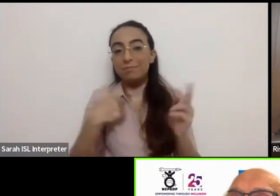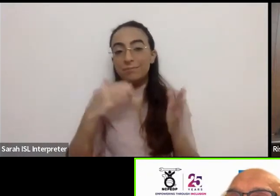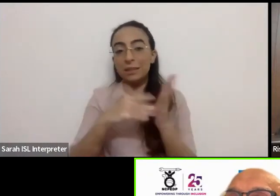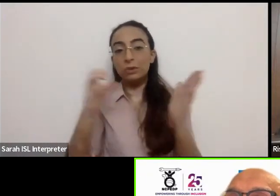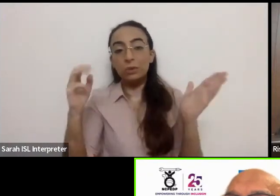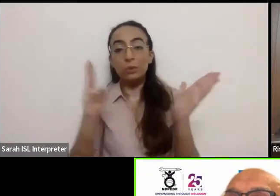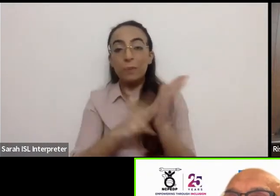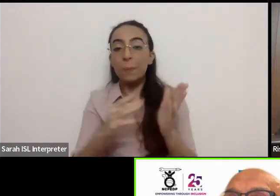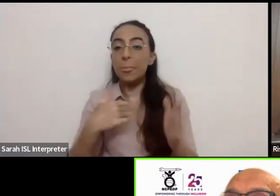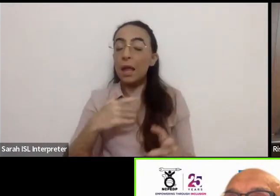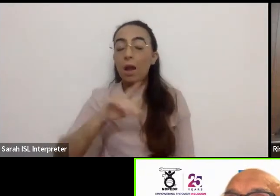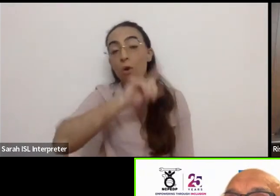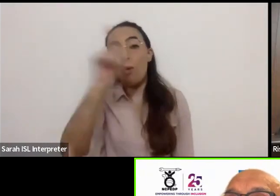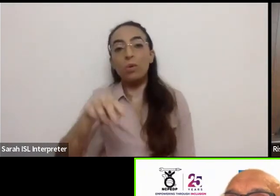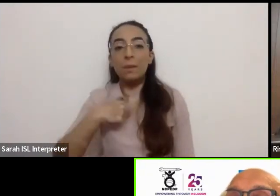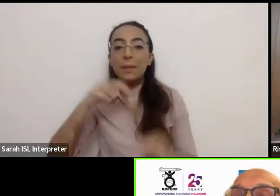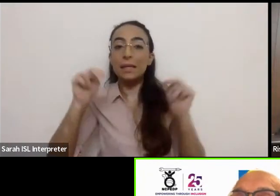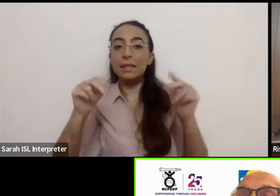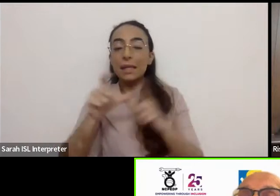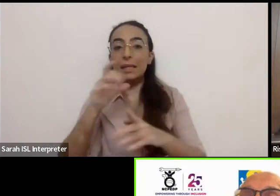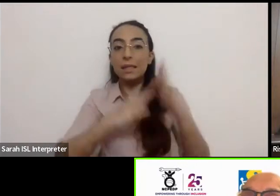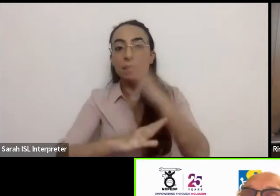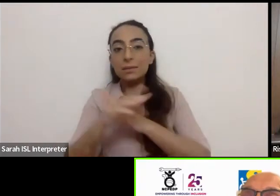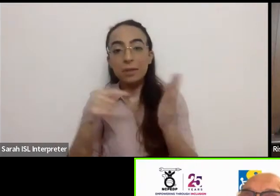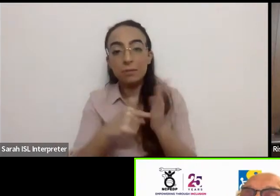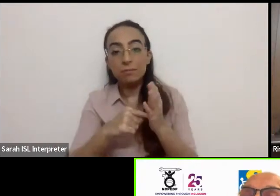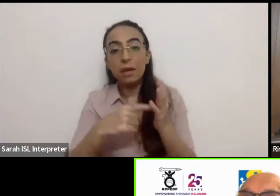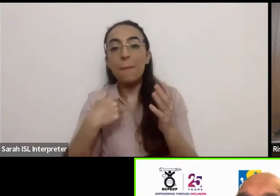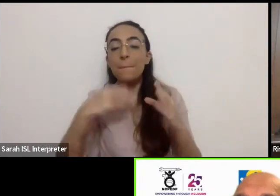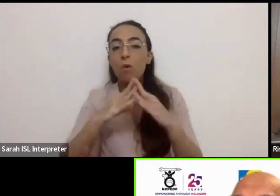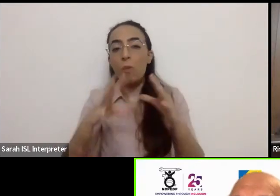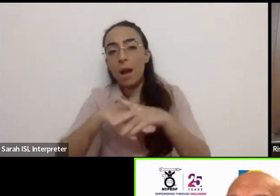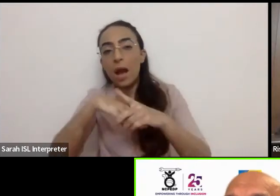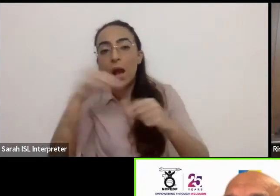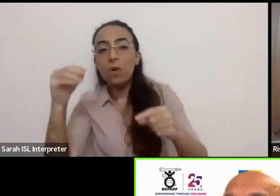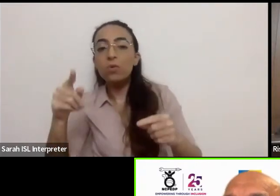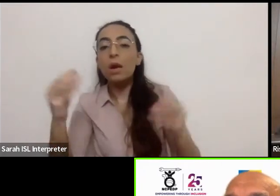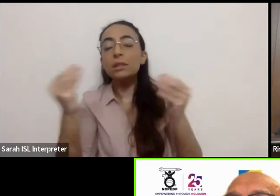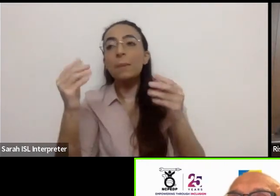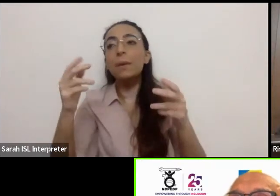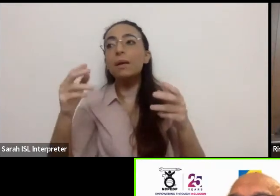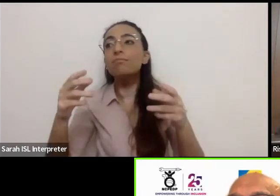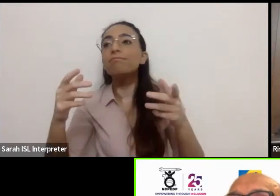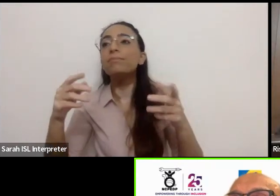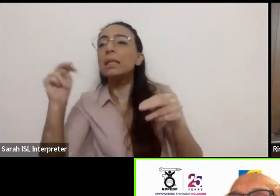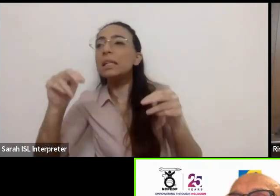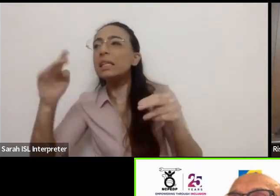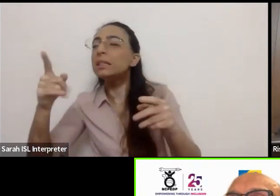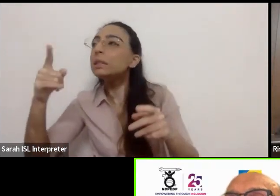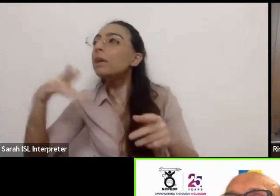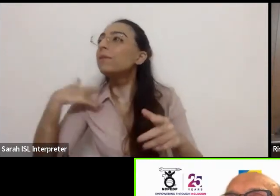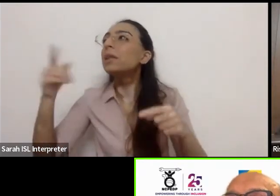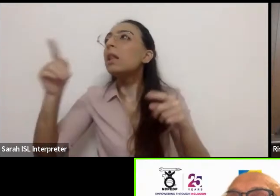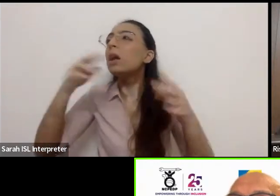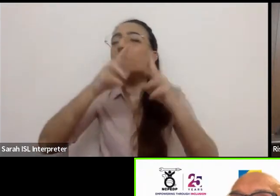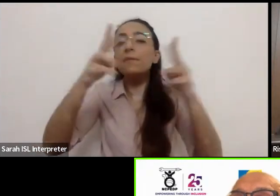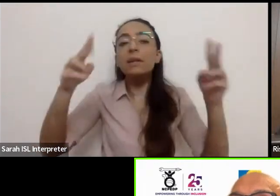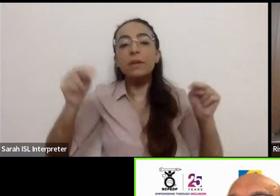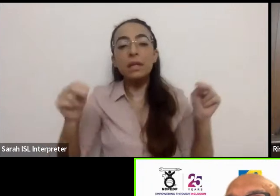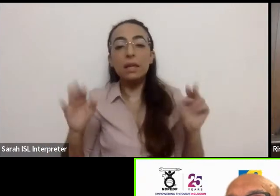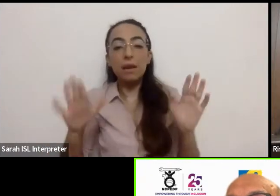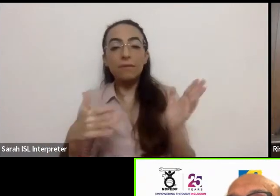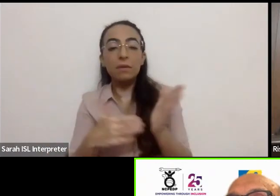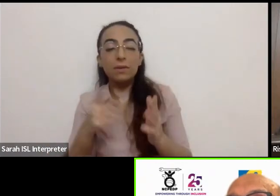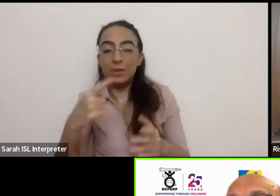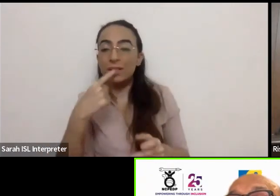really committed to the disability, right? And we step out, and there are these other needs that come in. Right, you mentioned